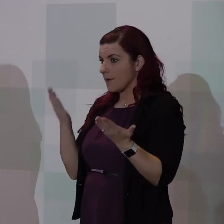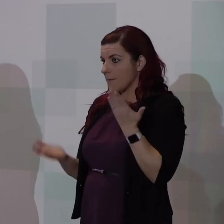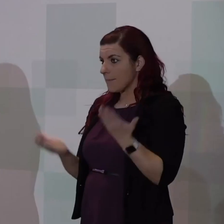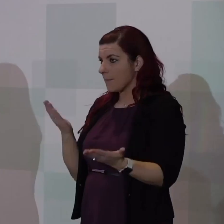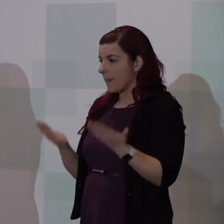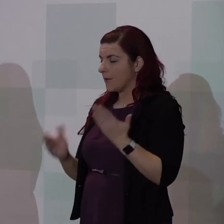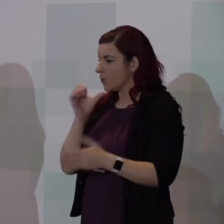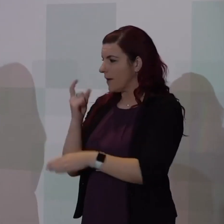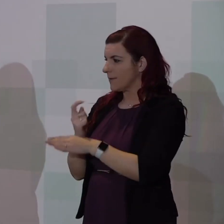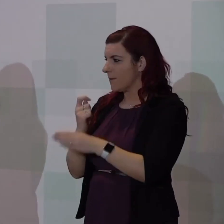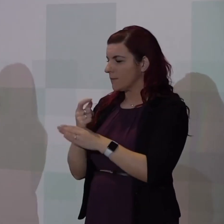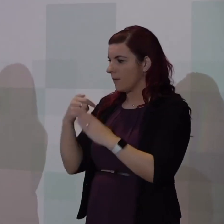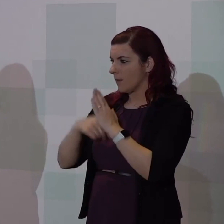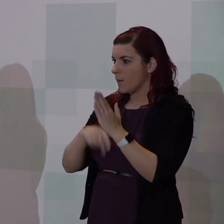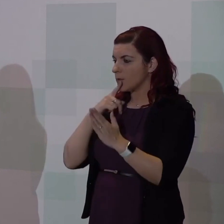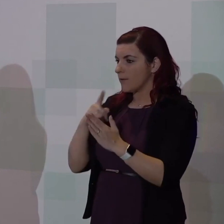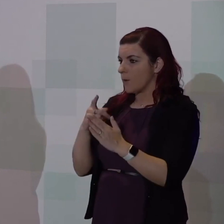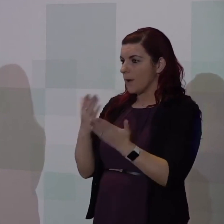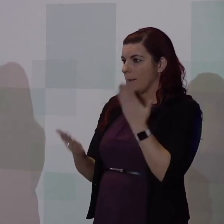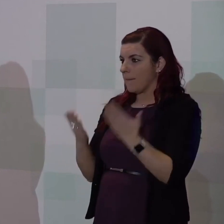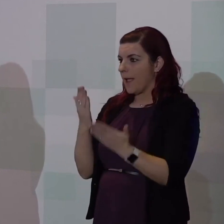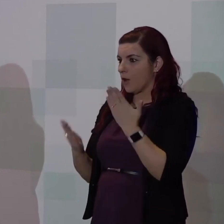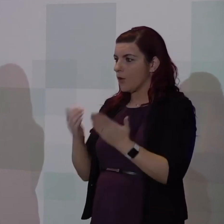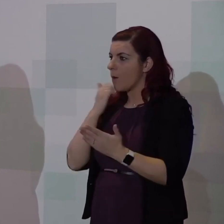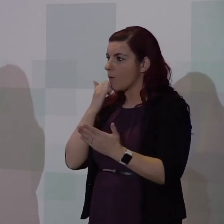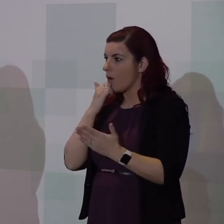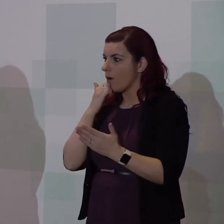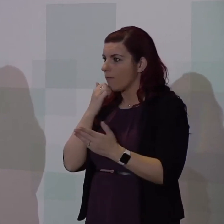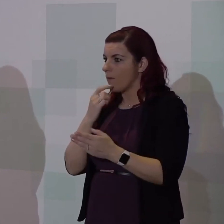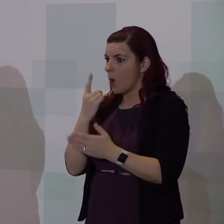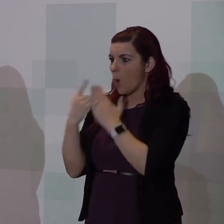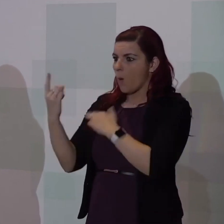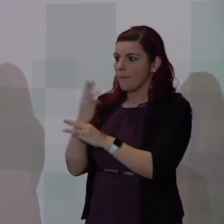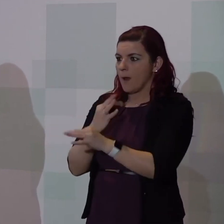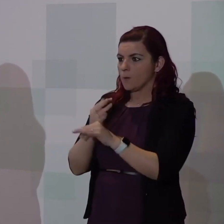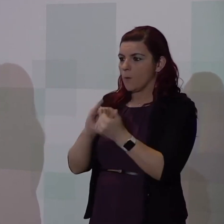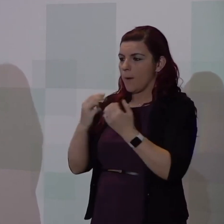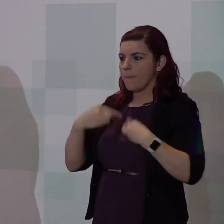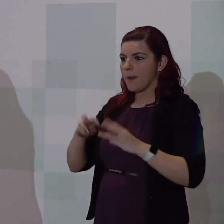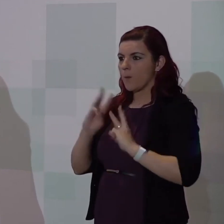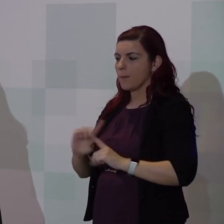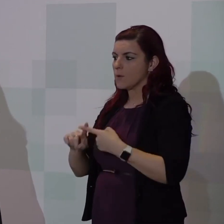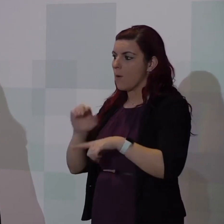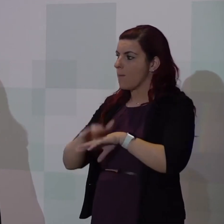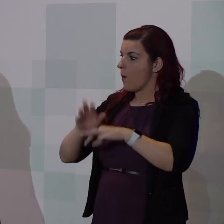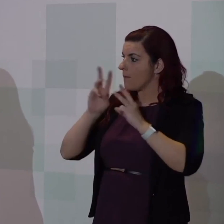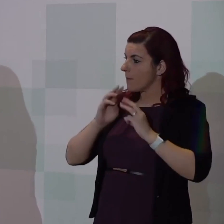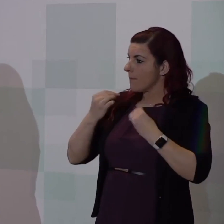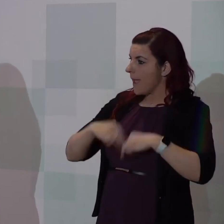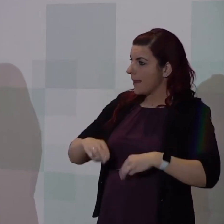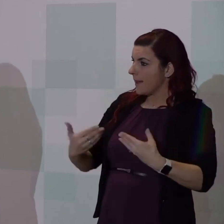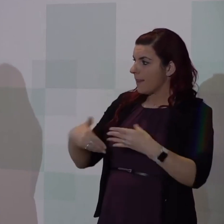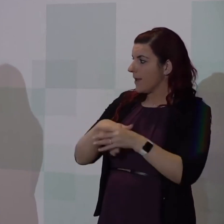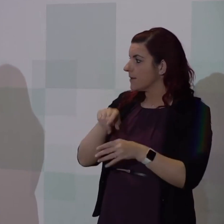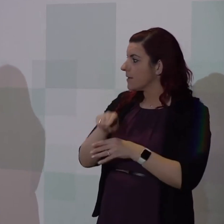time, the position of lone parents who are men and women, some very interesting differences there. More of the men in that category are